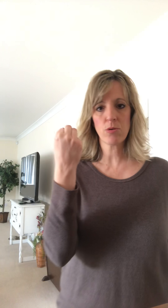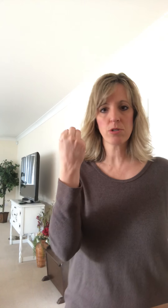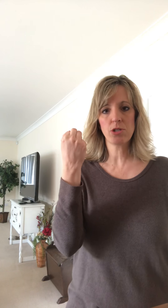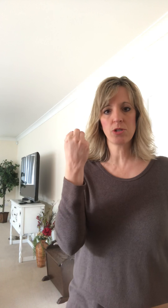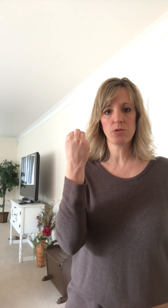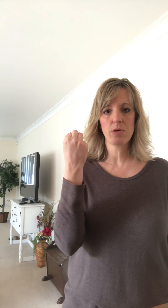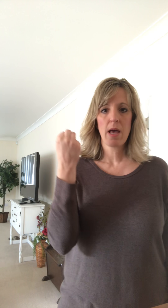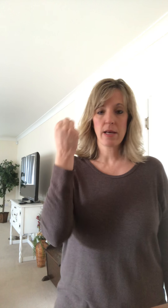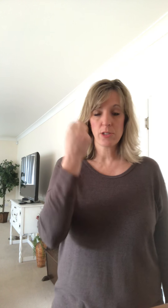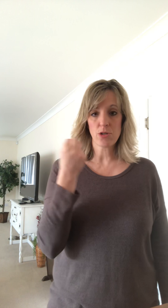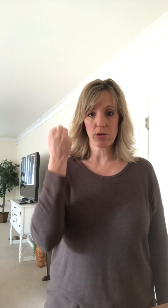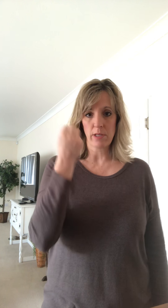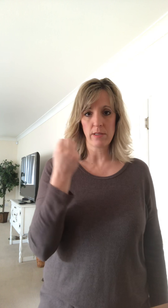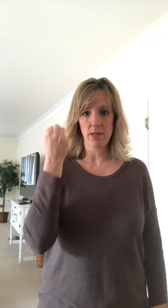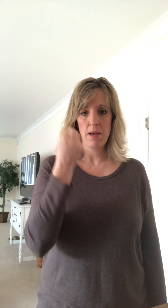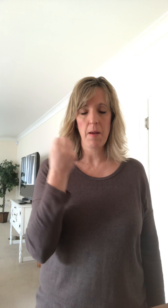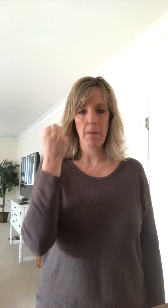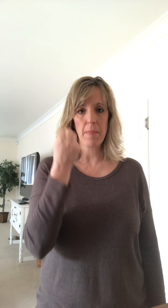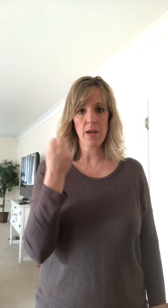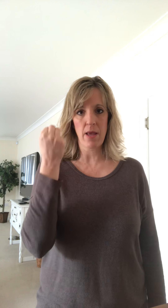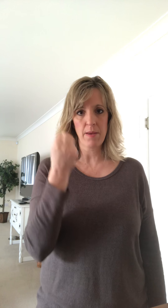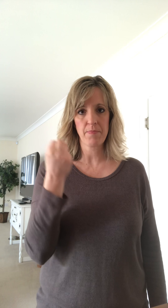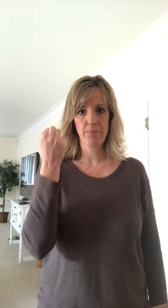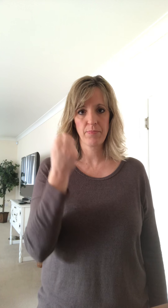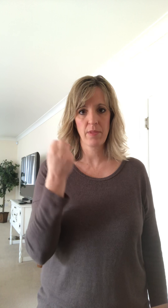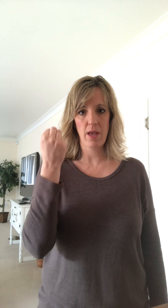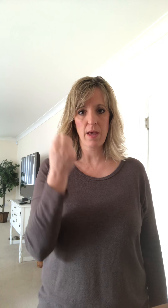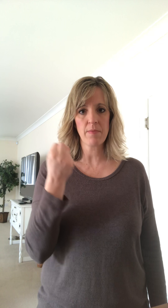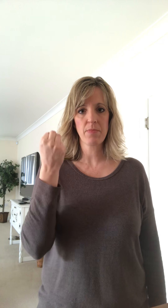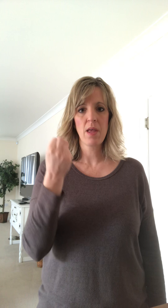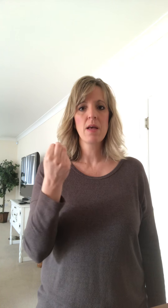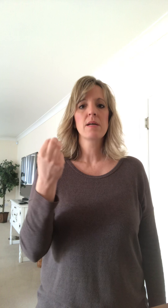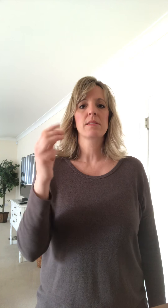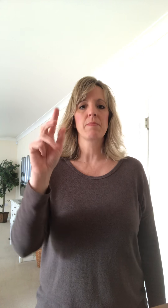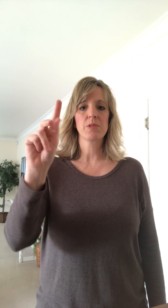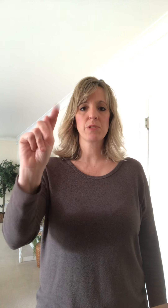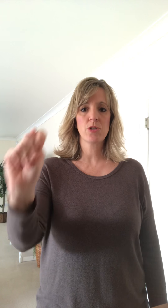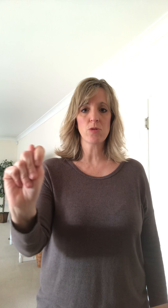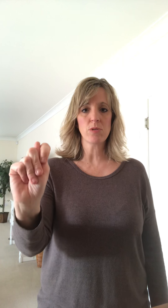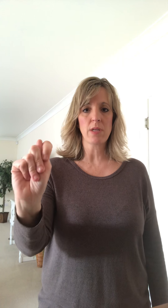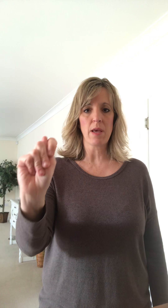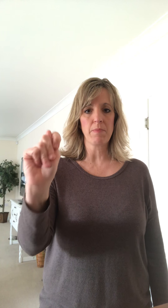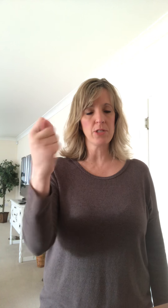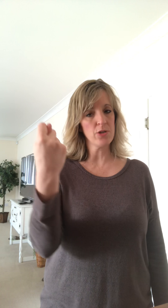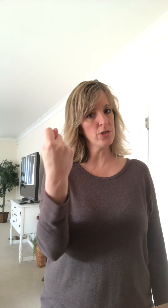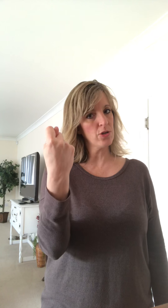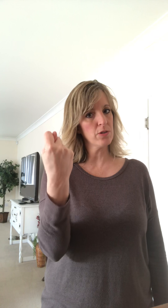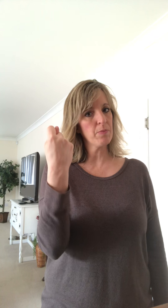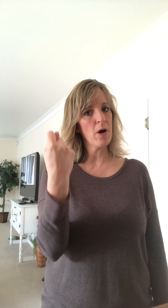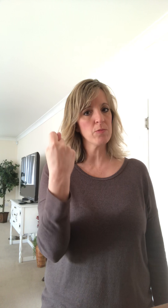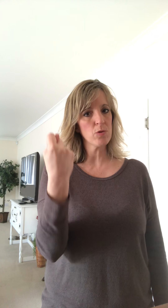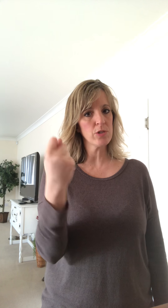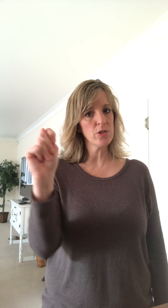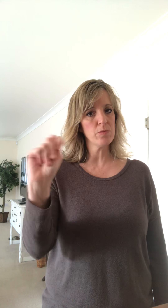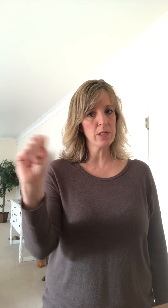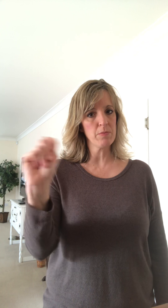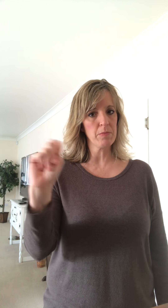towards you and circle it. Monday. Okay, same as with Tuesday. Be sure you turn the palm towards you because remember this